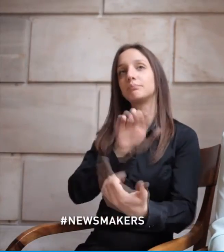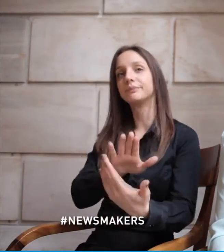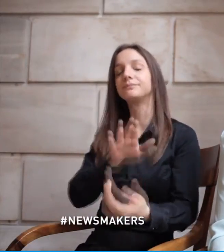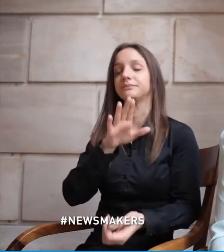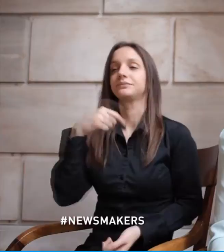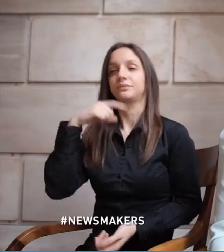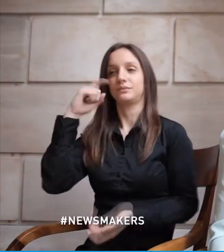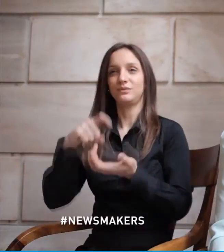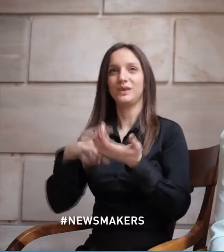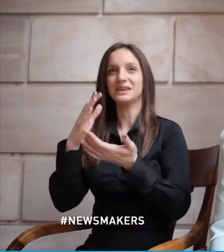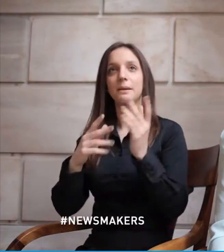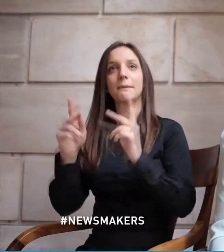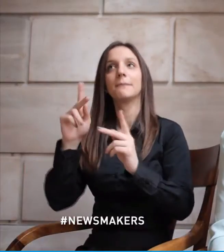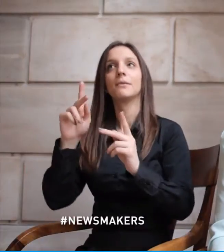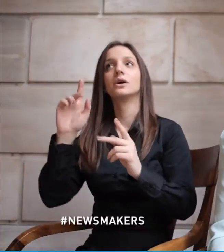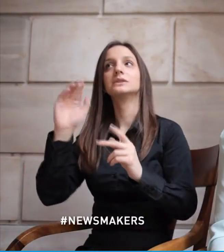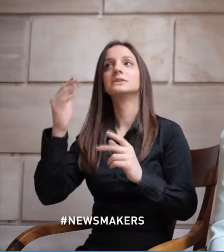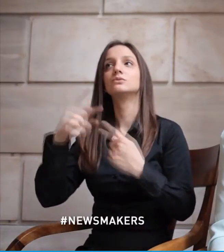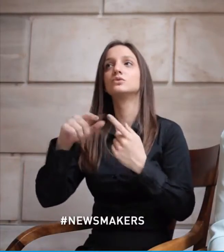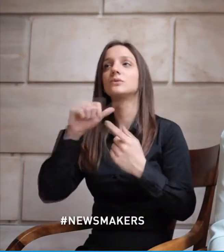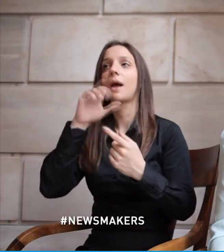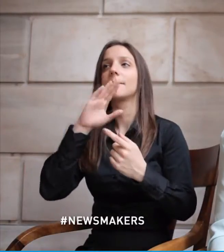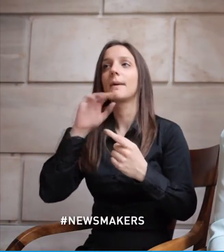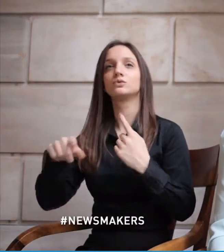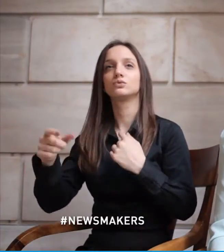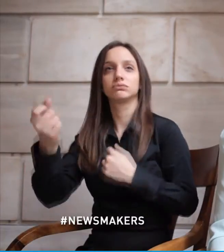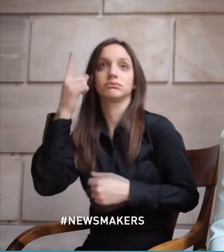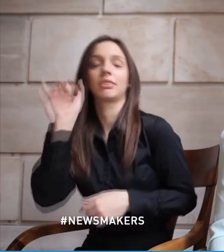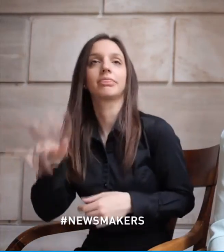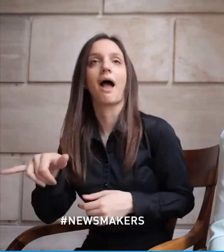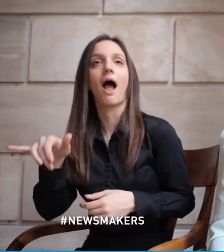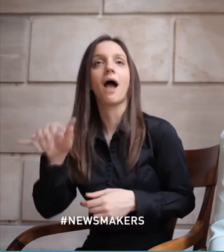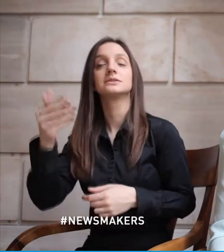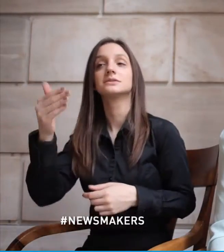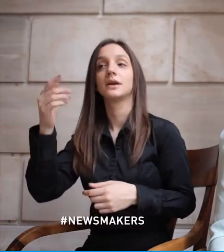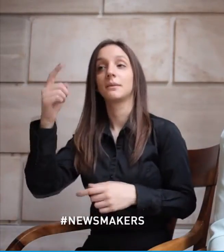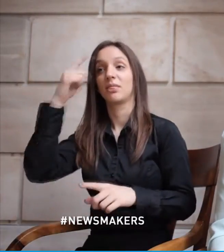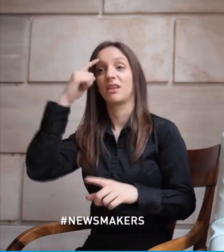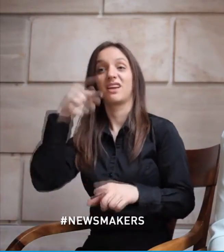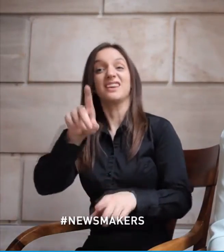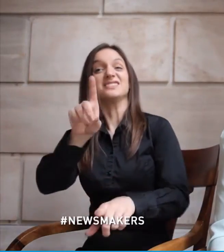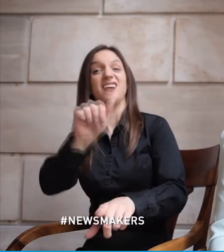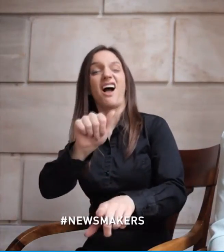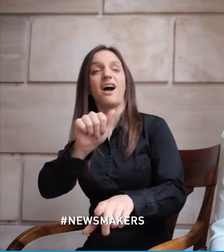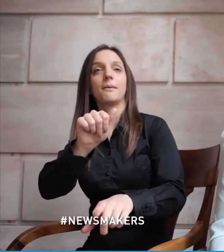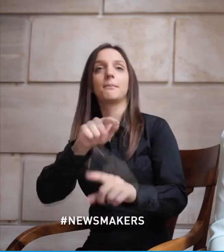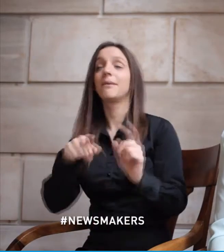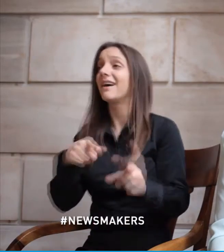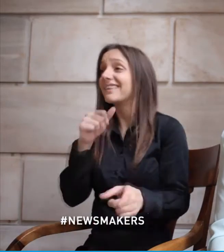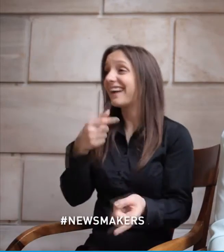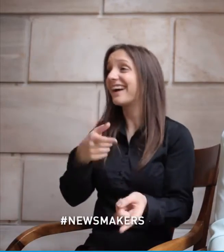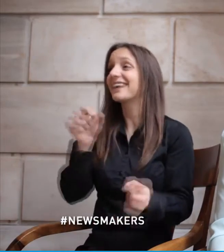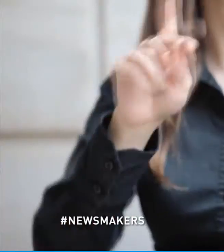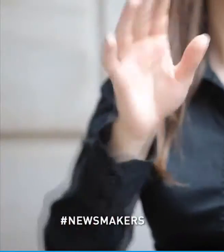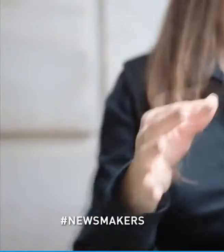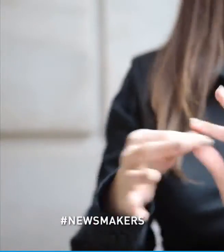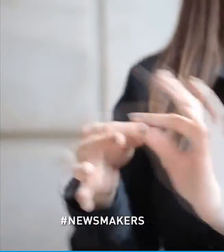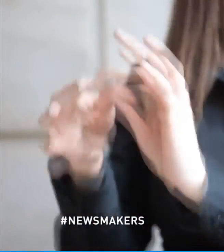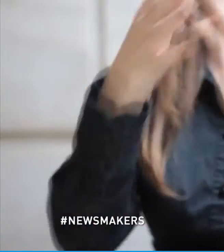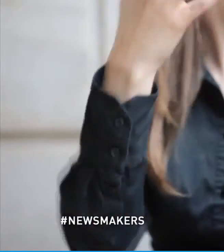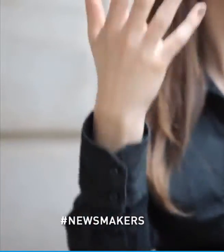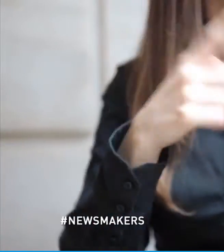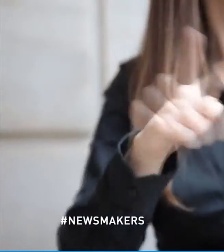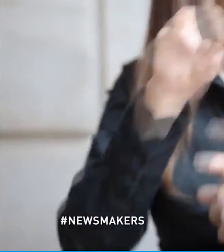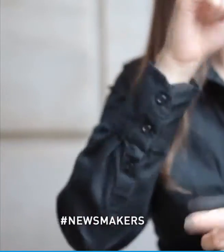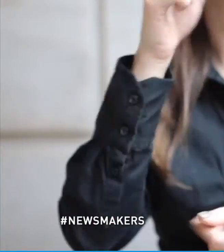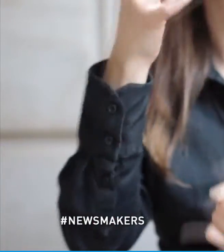that people have a hard time disconnecting from that. They really think that they are disabled, but they're not. They can do anything that they want to. But all in all,